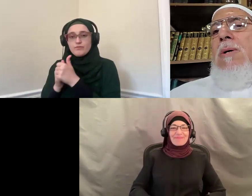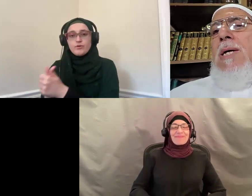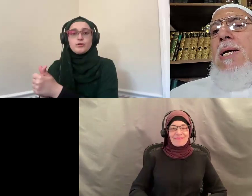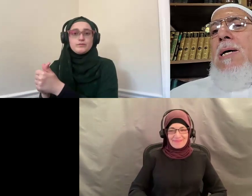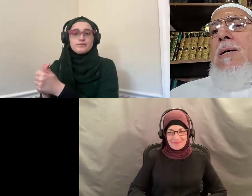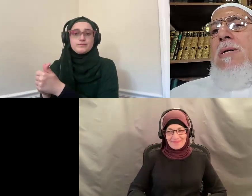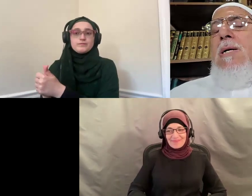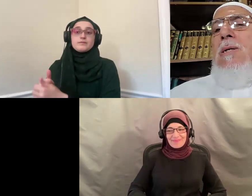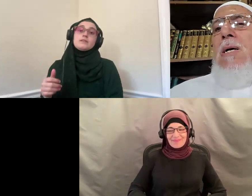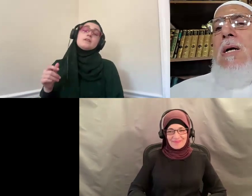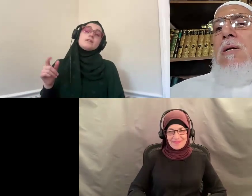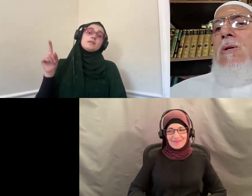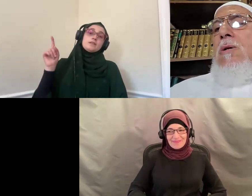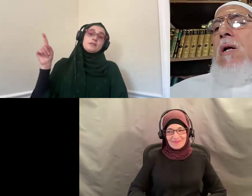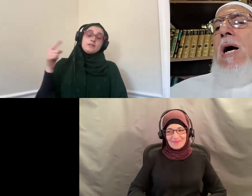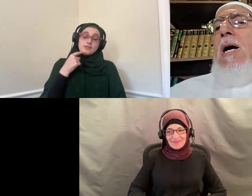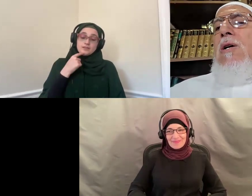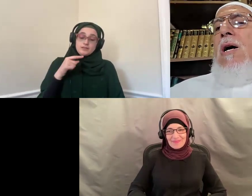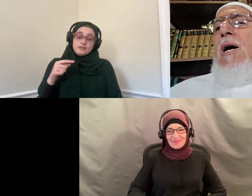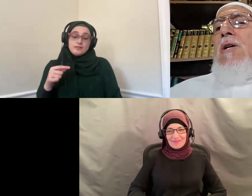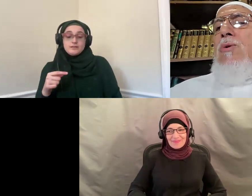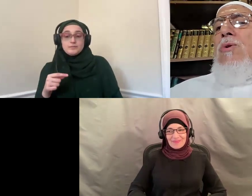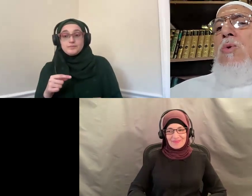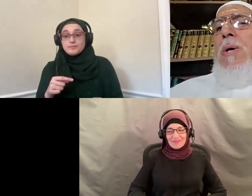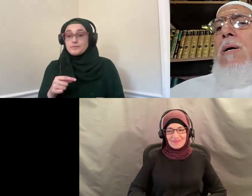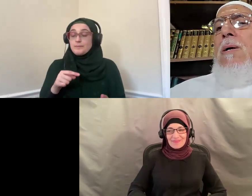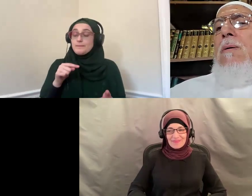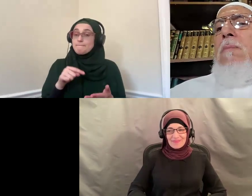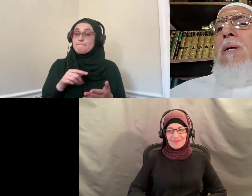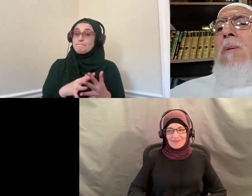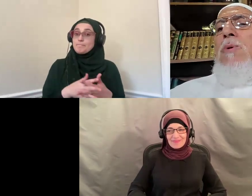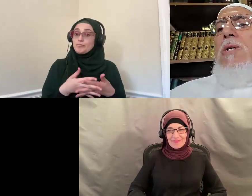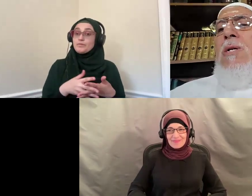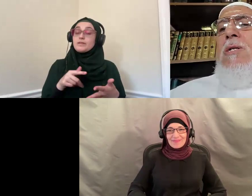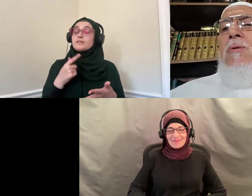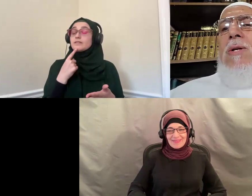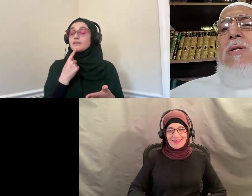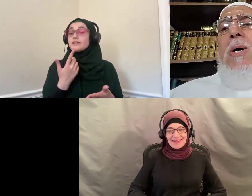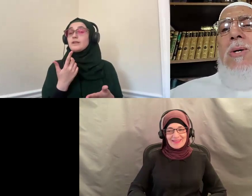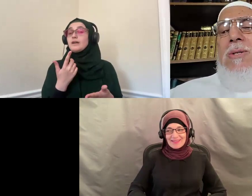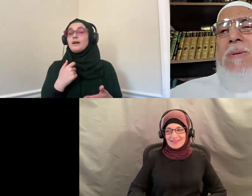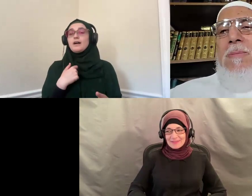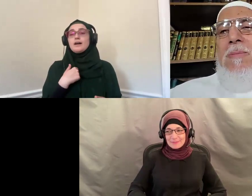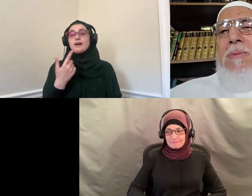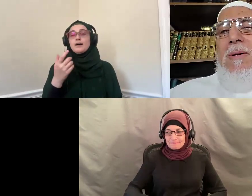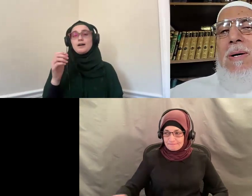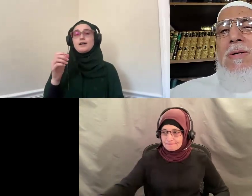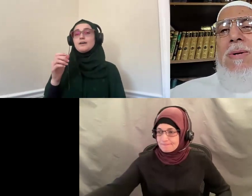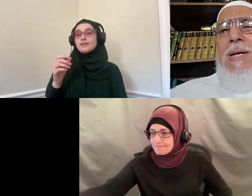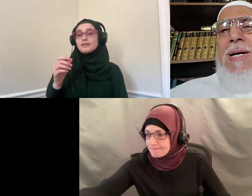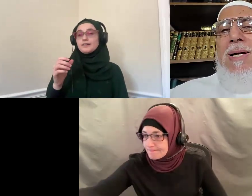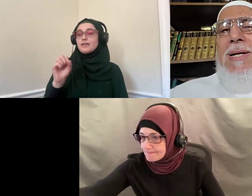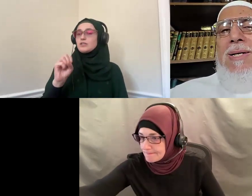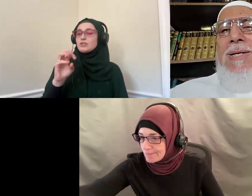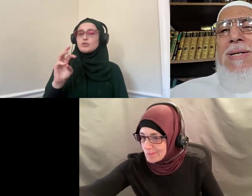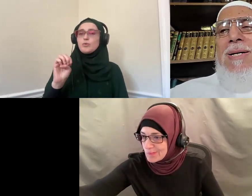Allah subhanahu wa ta'ala here says, I do swear by the positions of the stars. Allah subhanahu